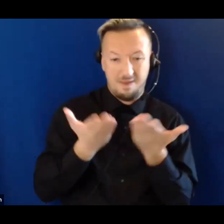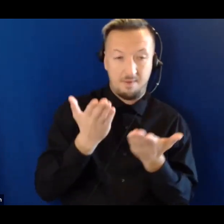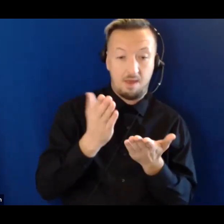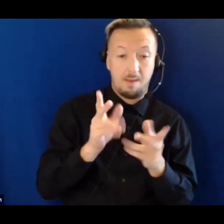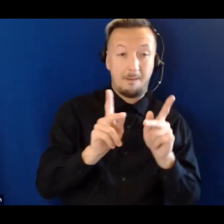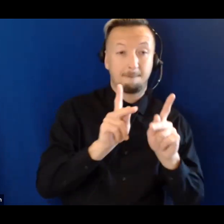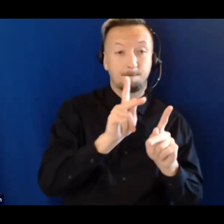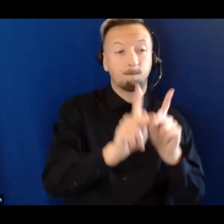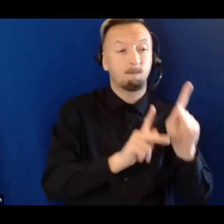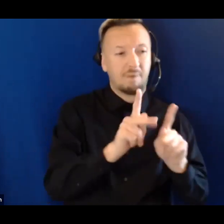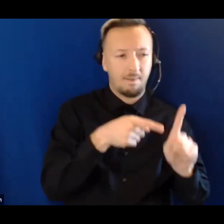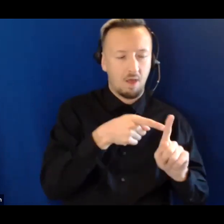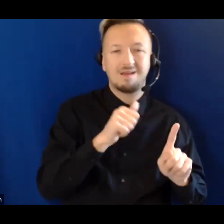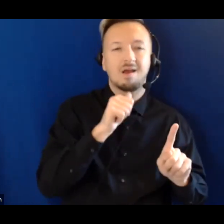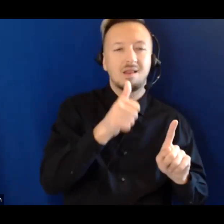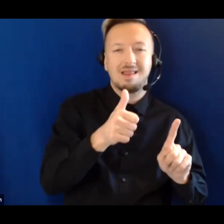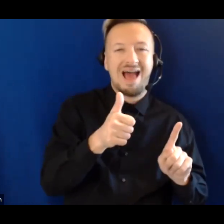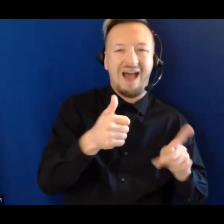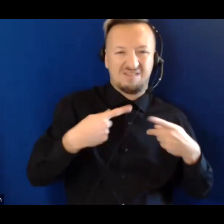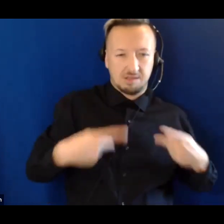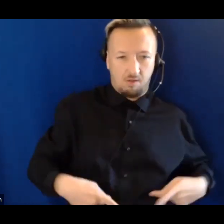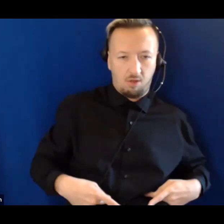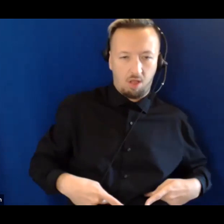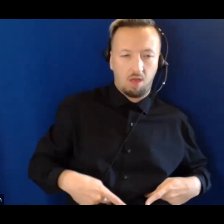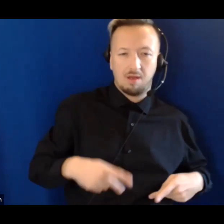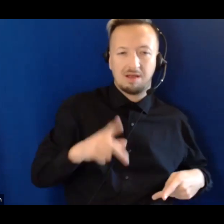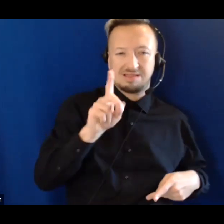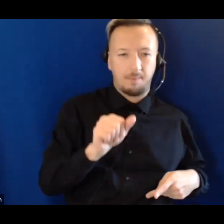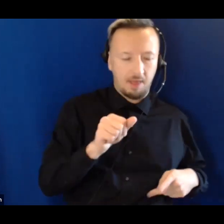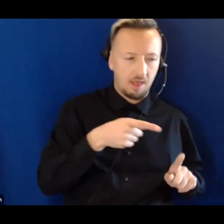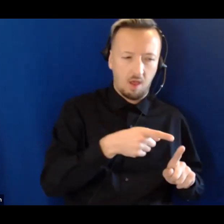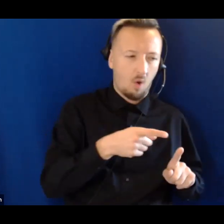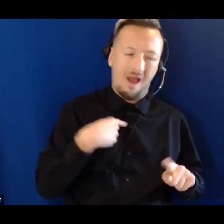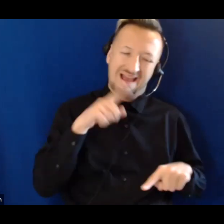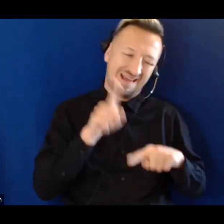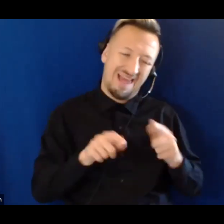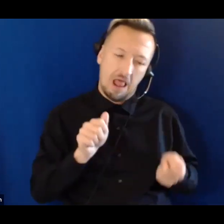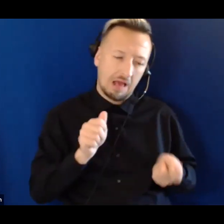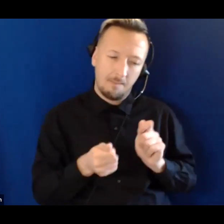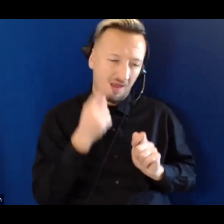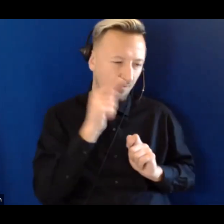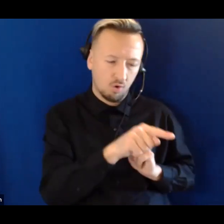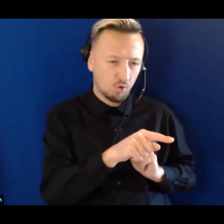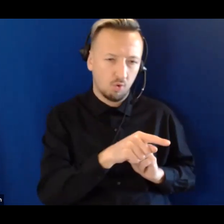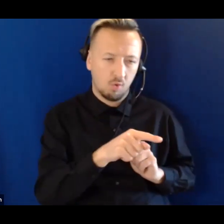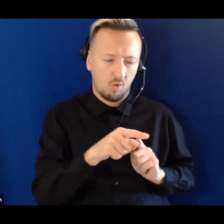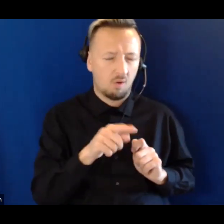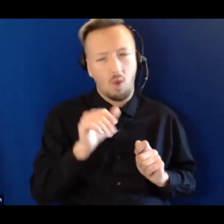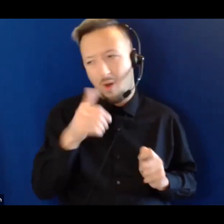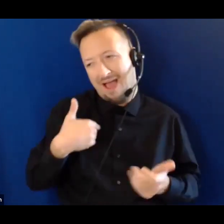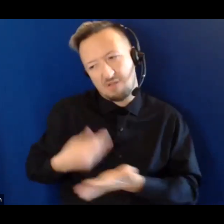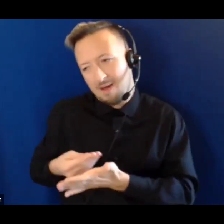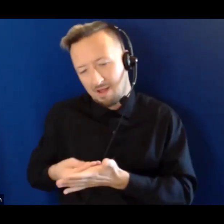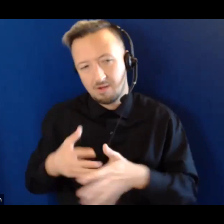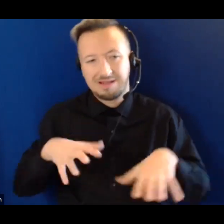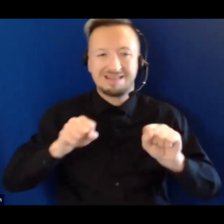have non-physical disabilities, it's like, they're like, oh, well, we don't have the money to do any of that, and it's gonna take some time. So guess